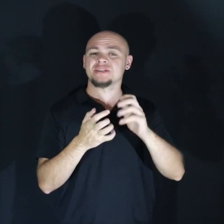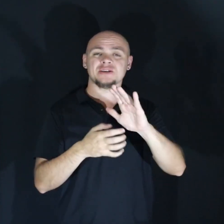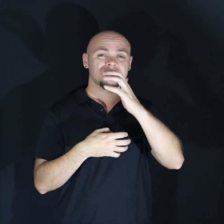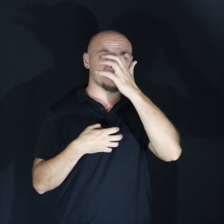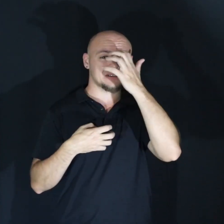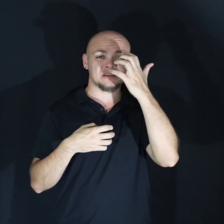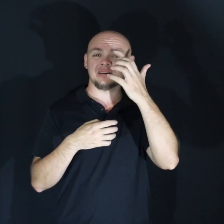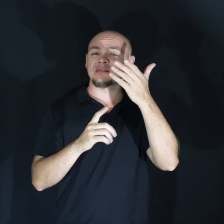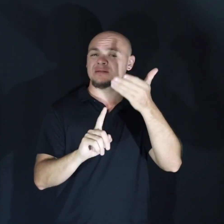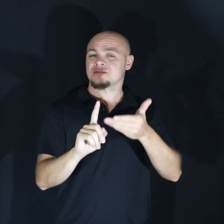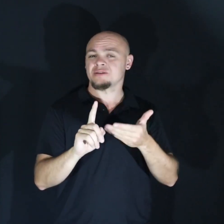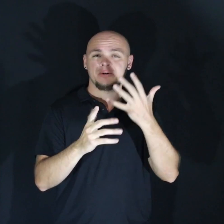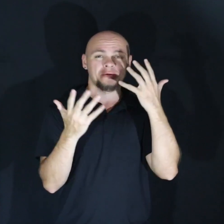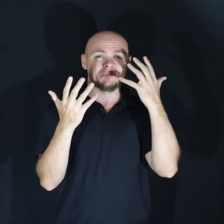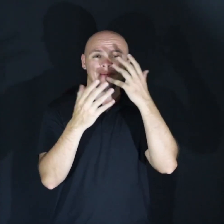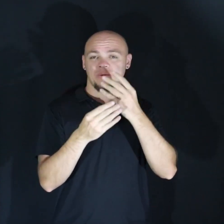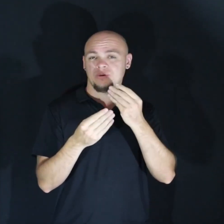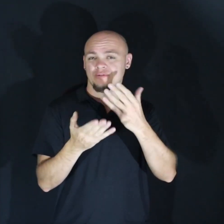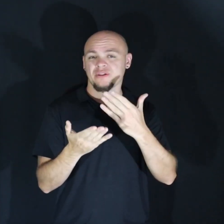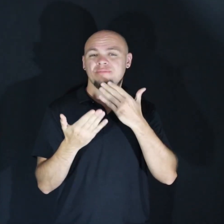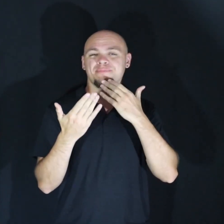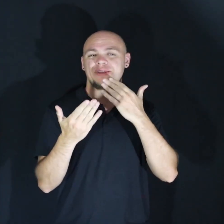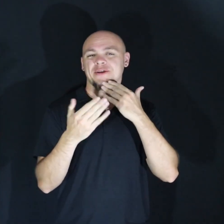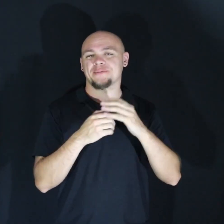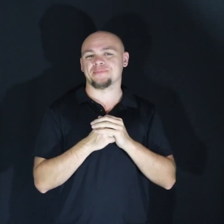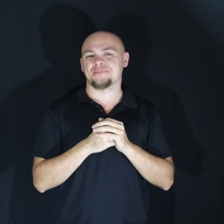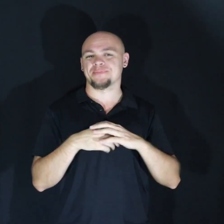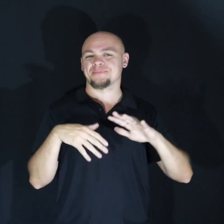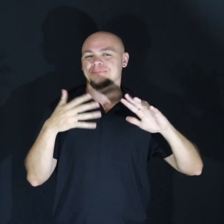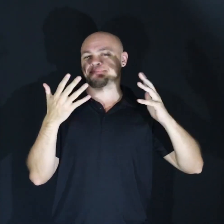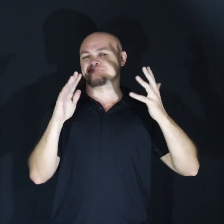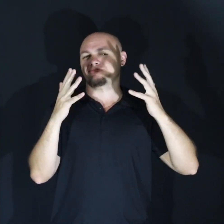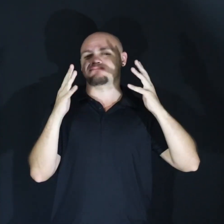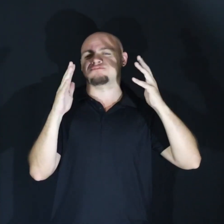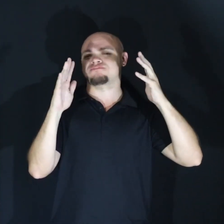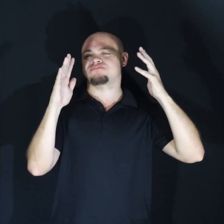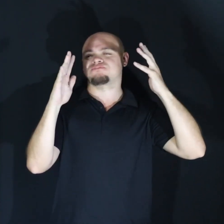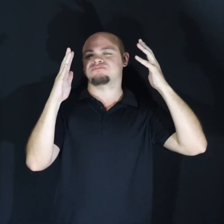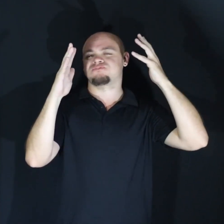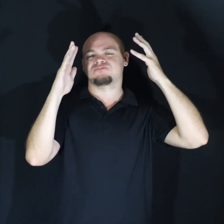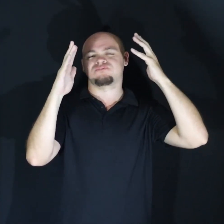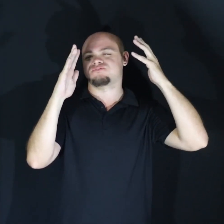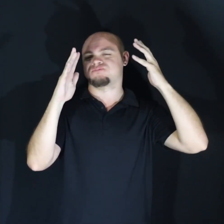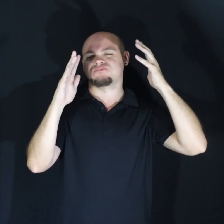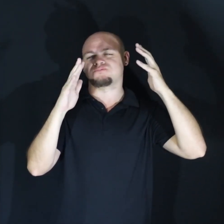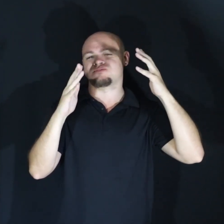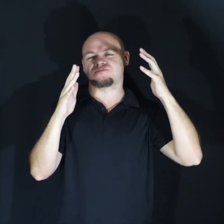make you beautiful. Thank you.